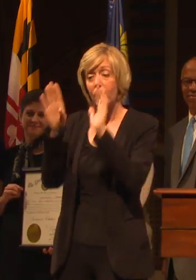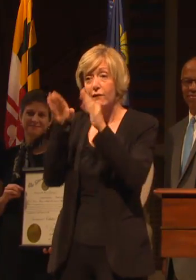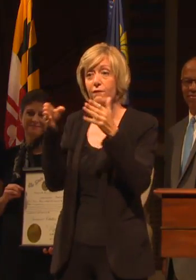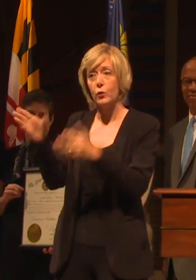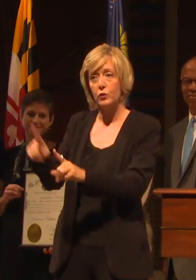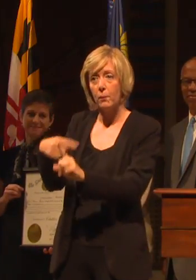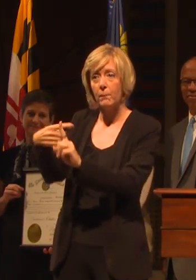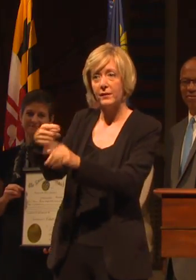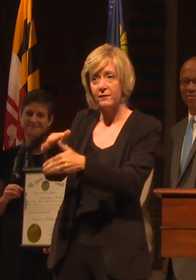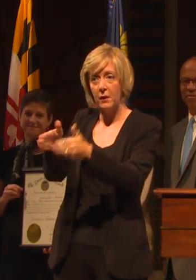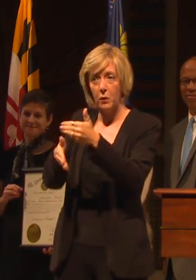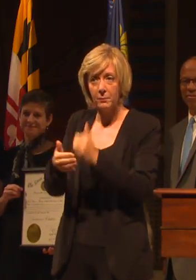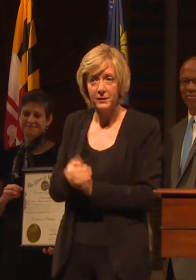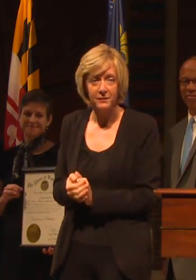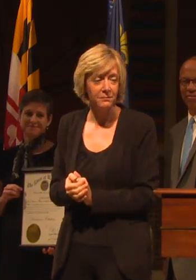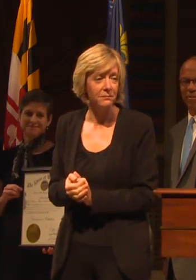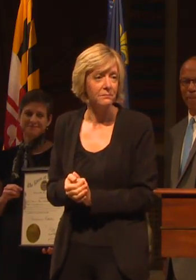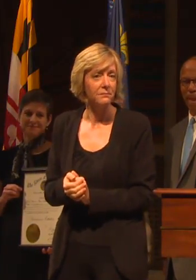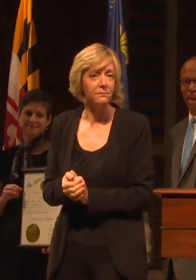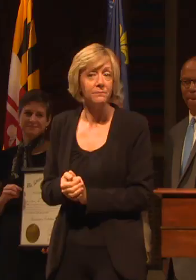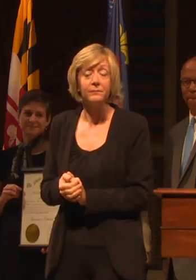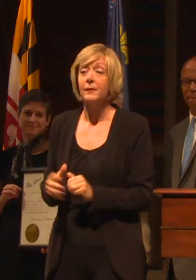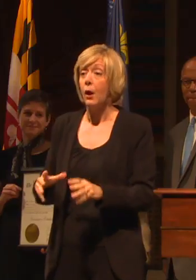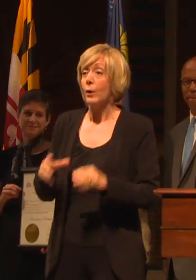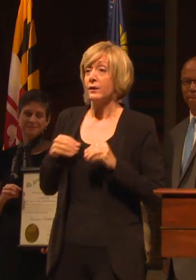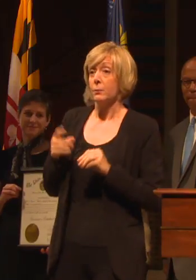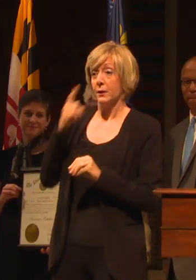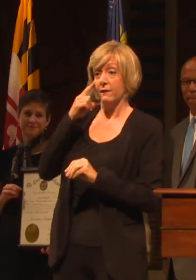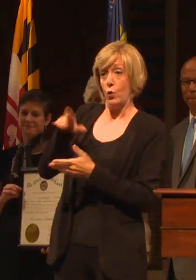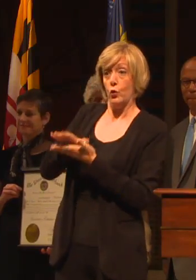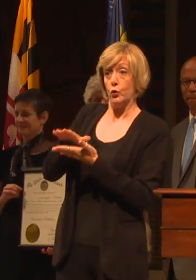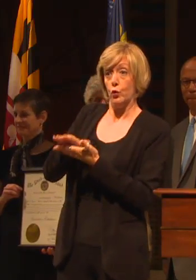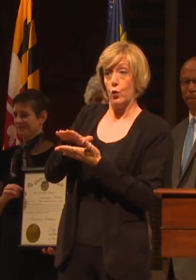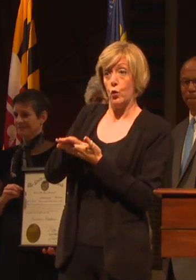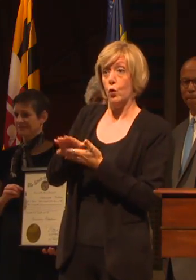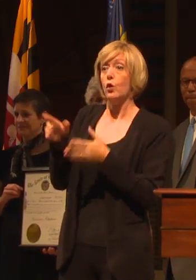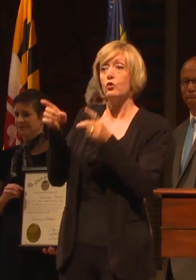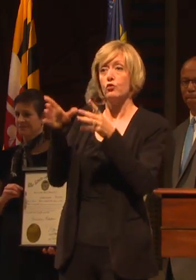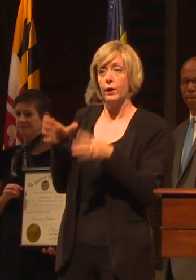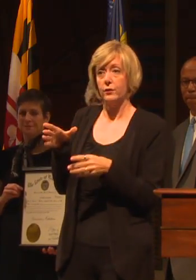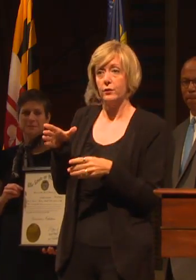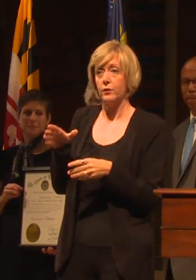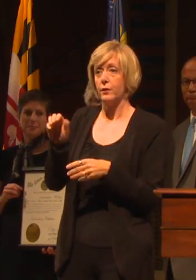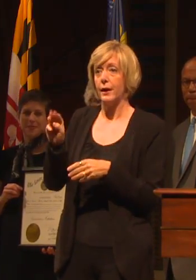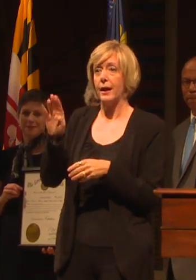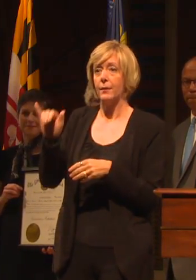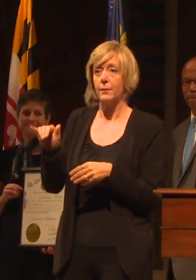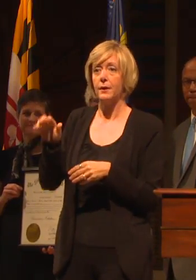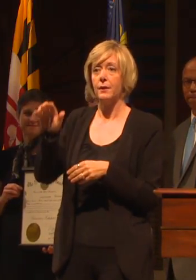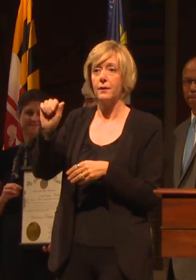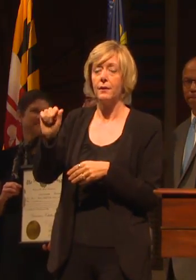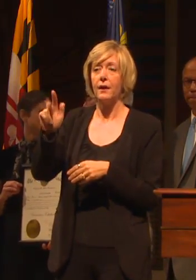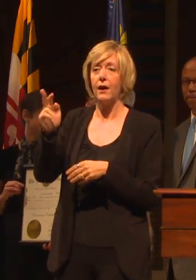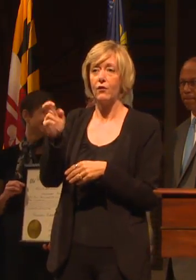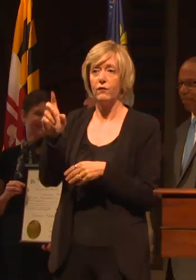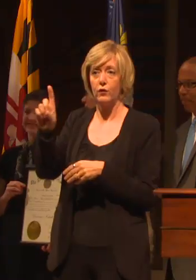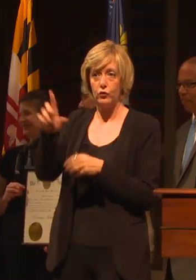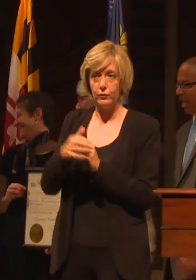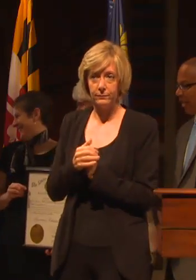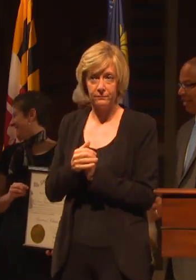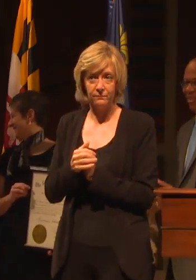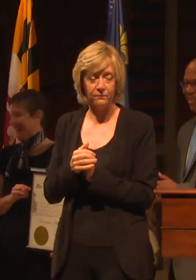positive outcomes. Accepting on behalf of Ivy Mountain is Education Director Amy Alvord. Thank you, Amy.